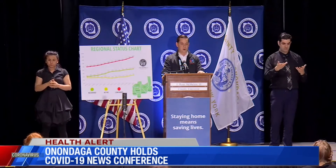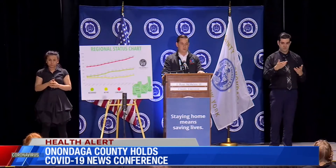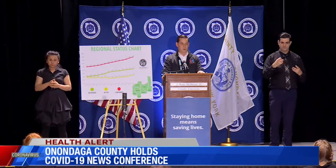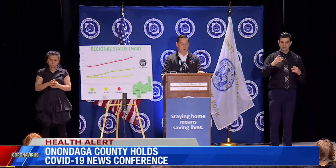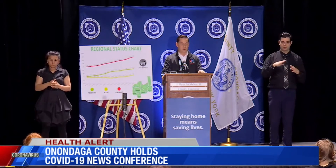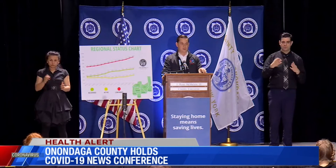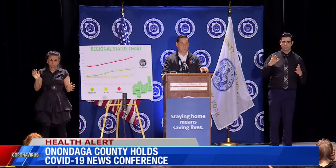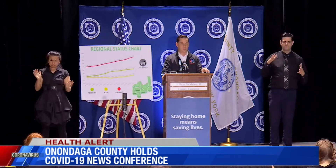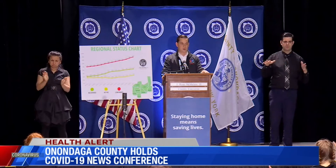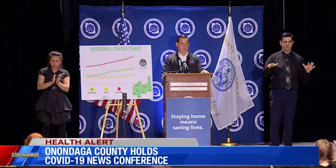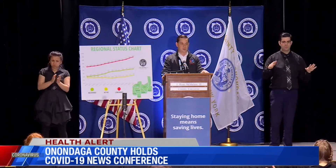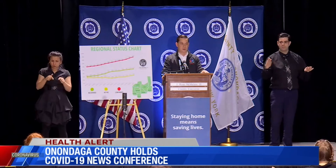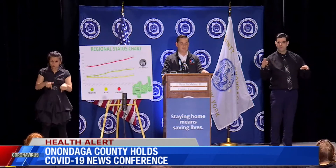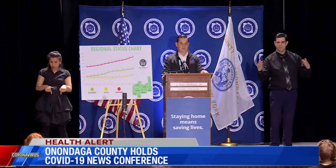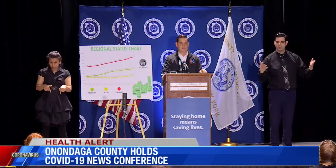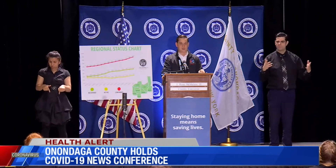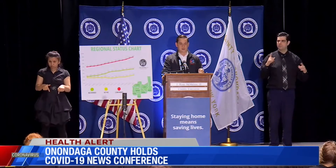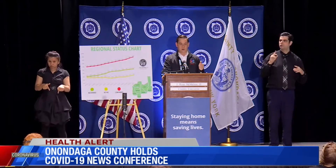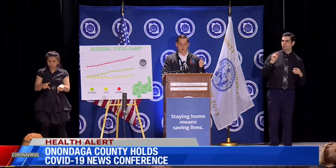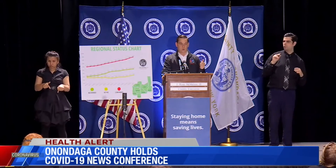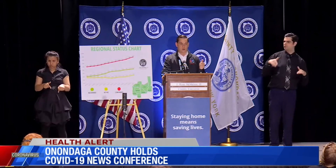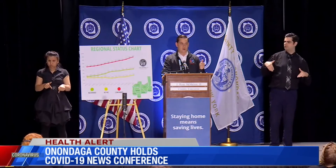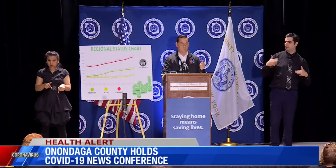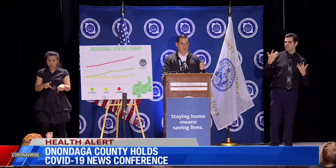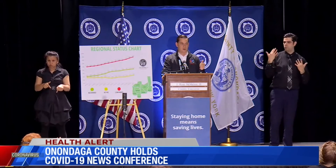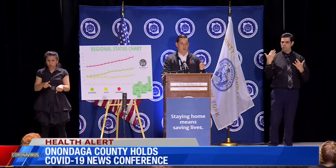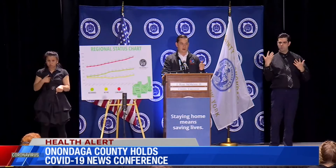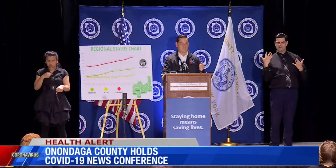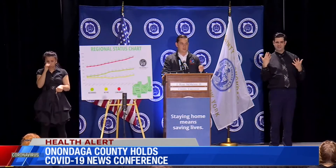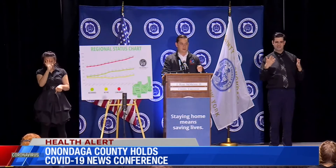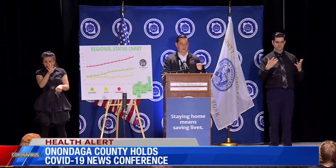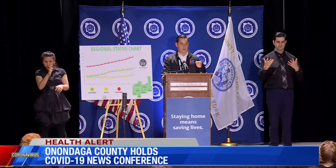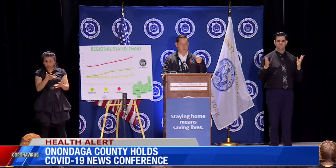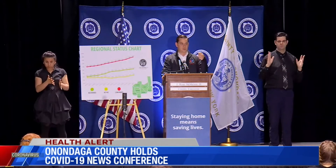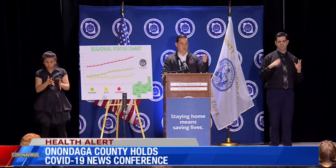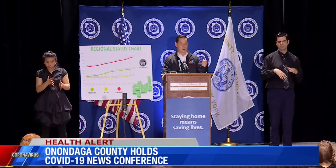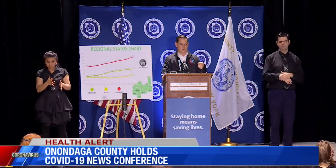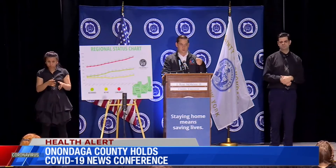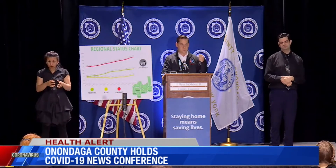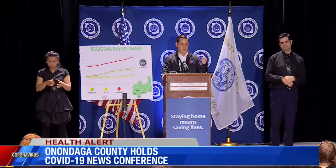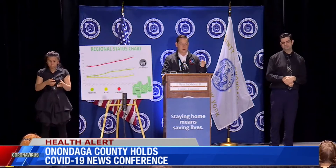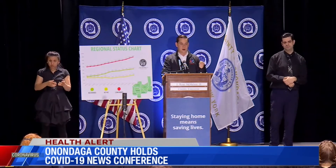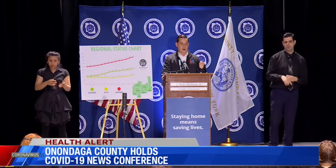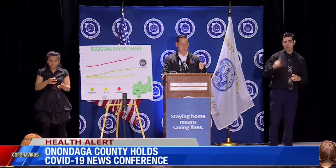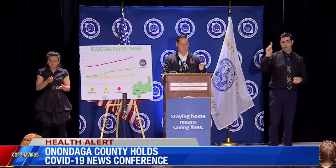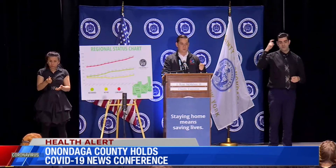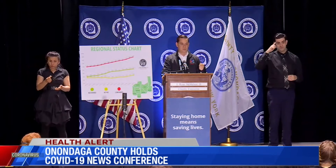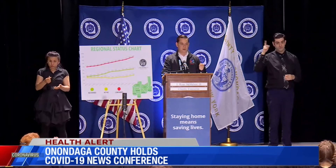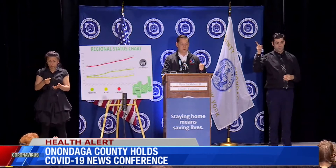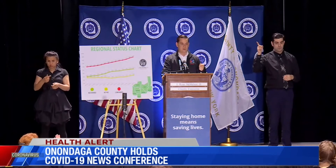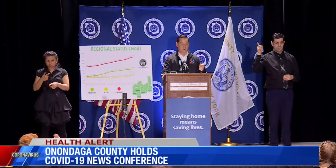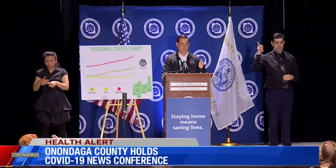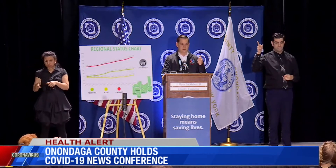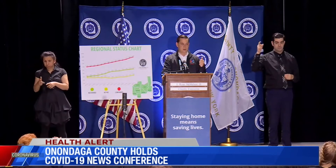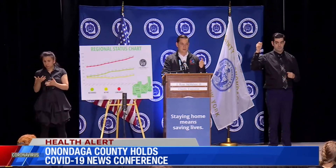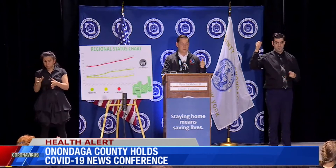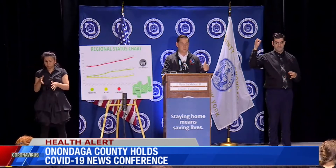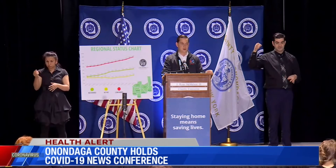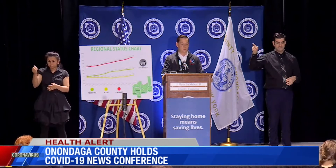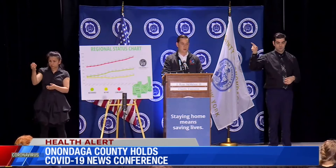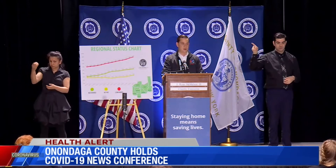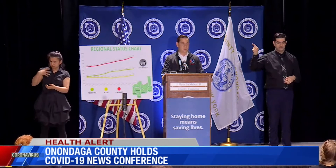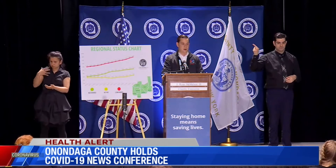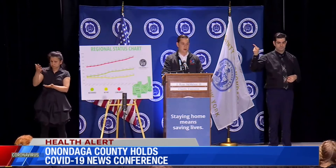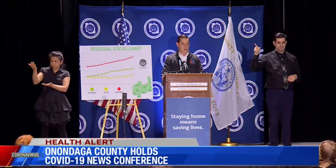What's the revenue you lost? What are your new expenses? Only one government can go out and sell treasury notes to generate revenue. It's the United